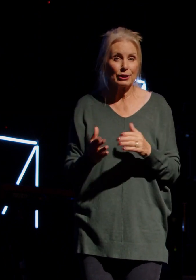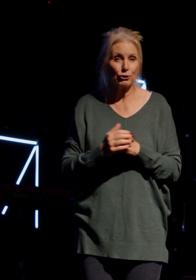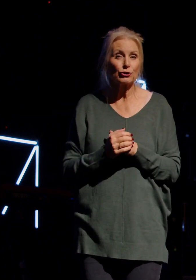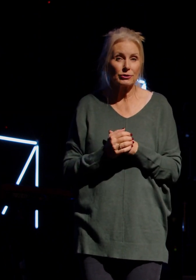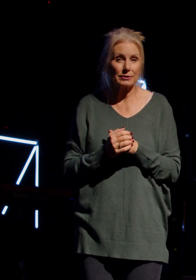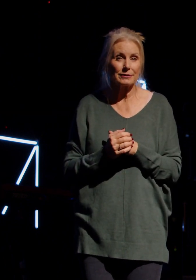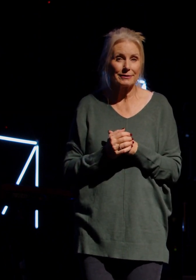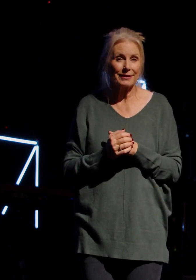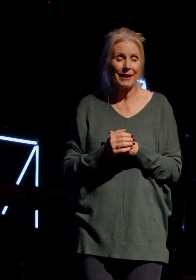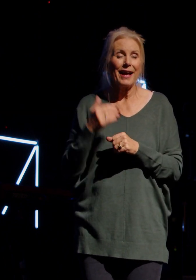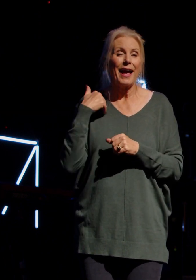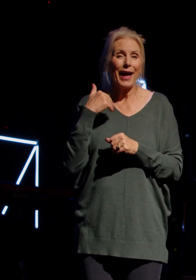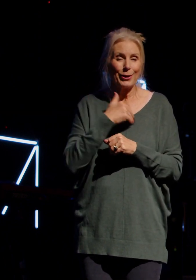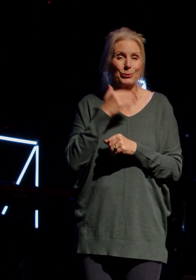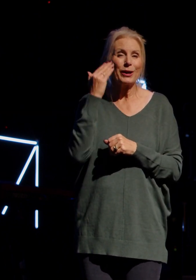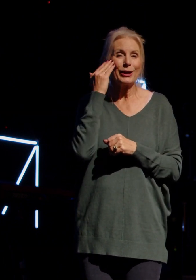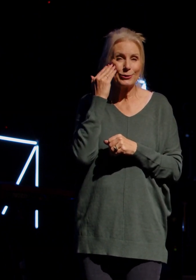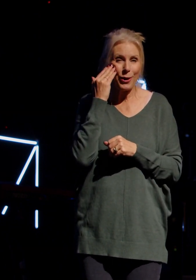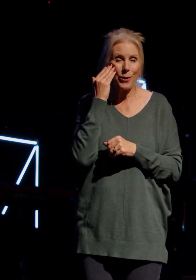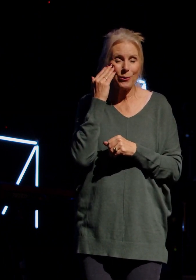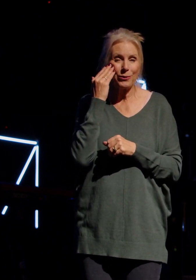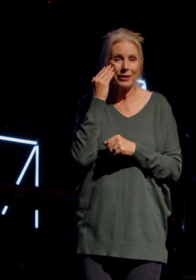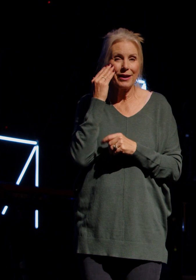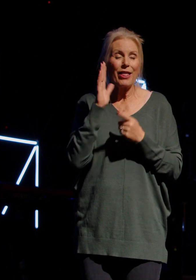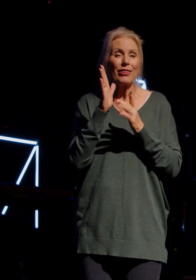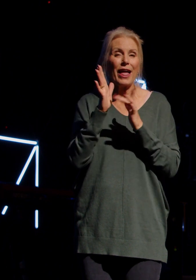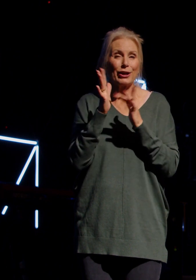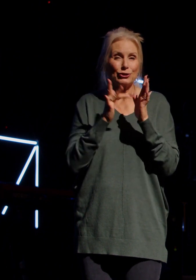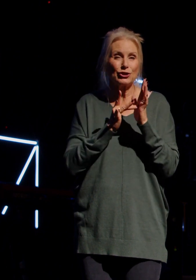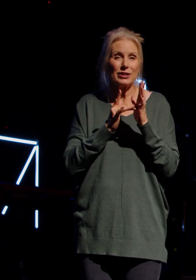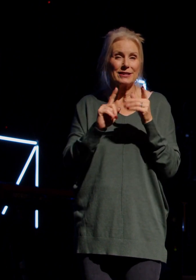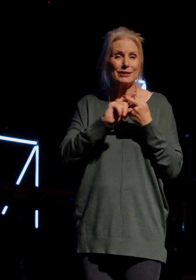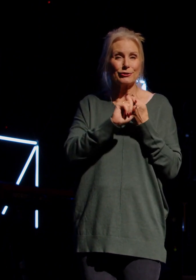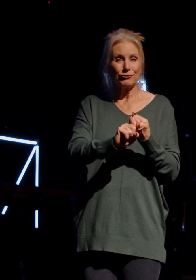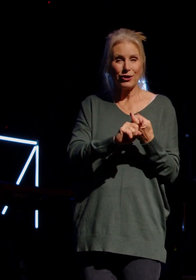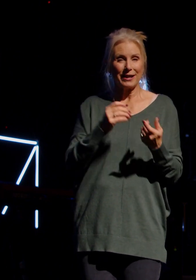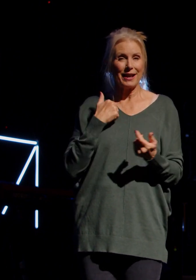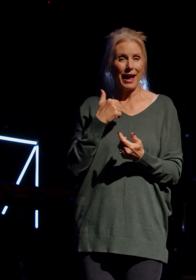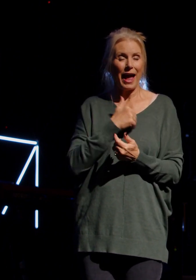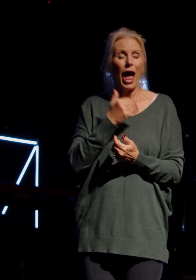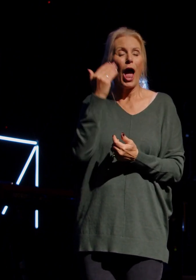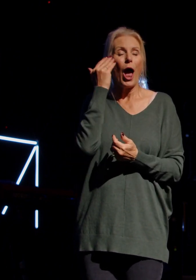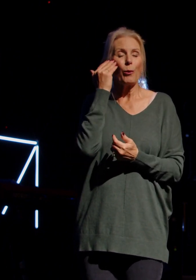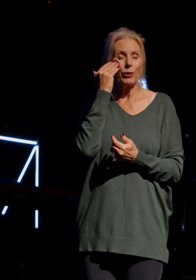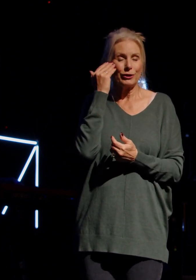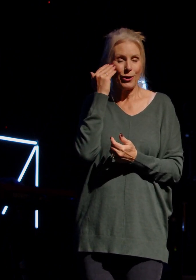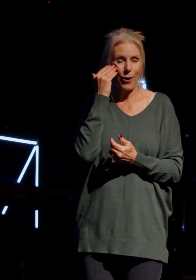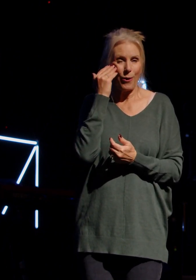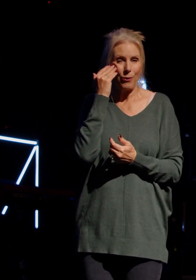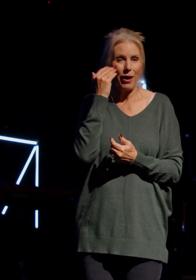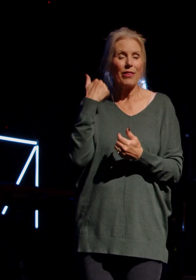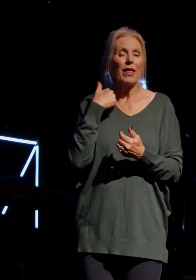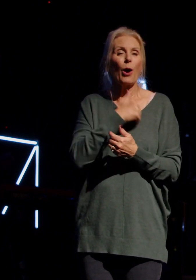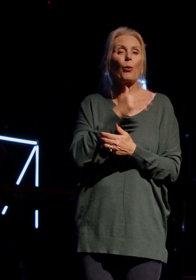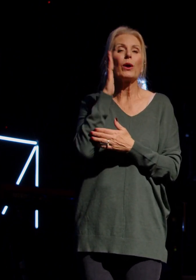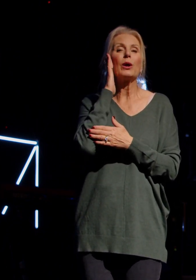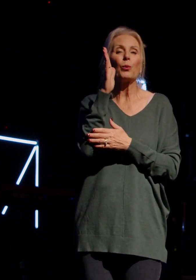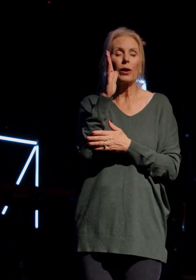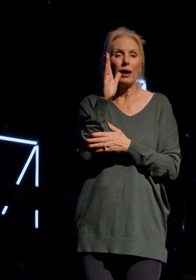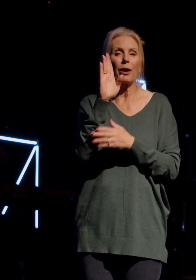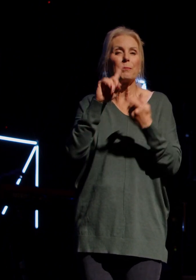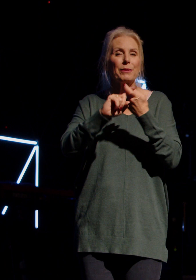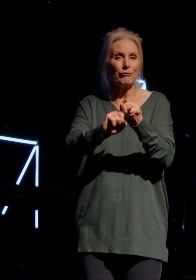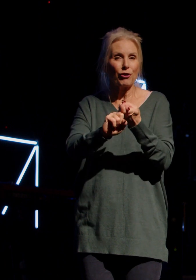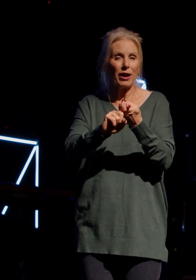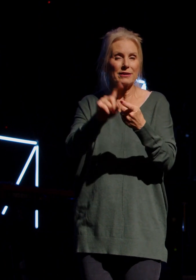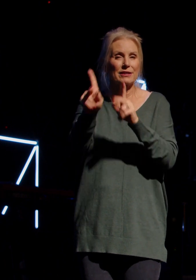the Lord Jesus had befriended us. And therefore, we'll do whatever we can to be friends with those who don't know him. While opponents